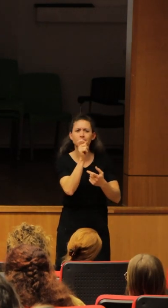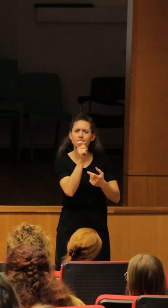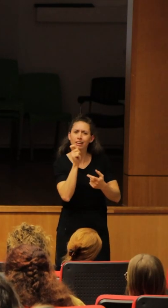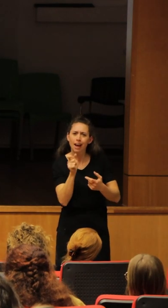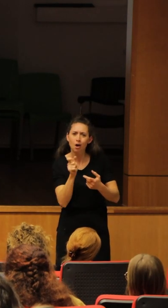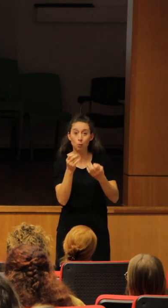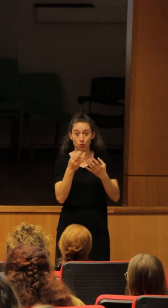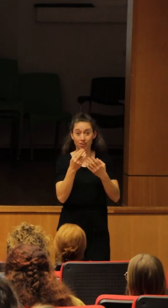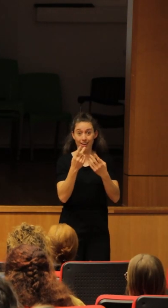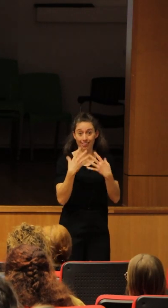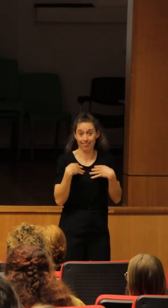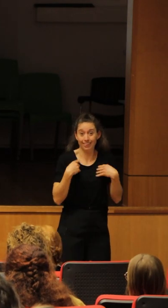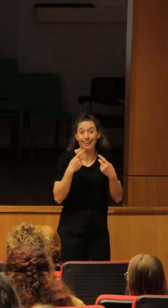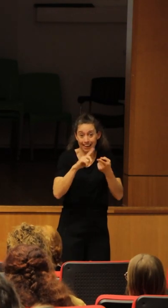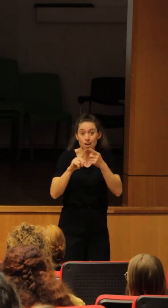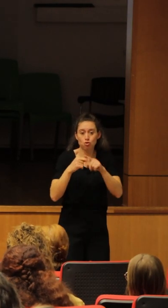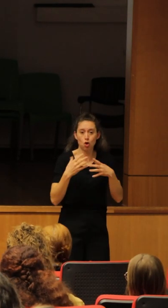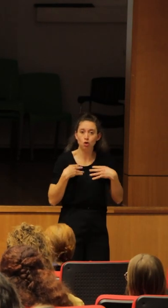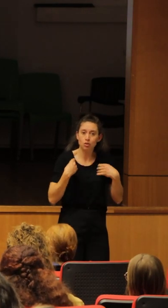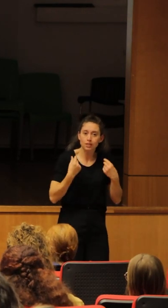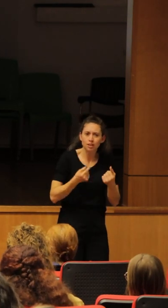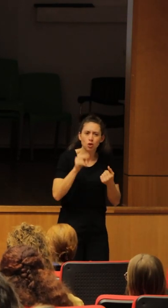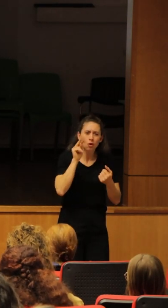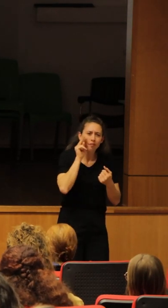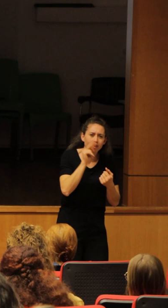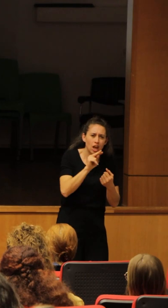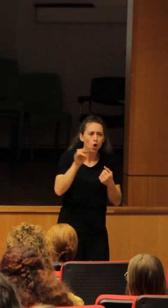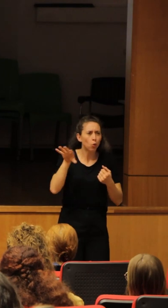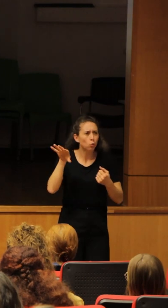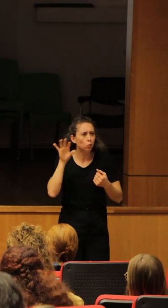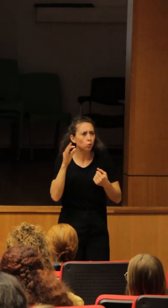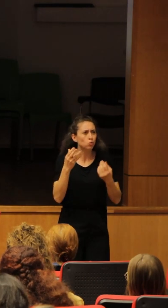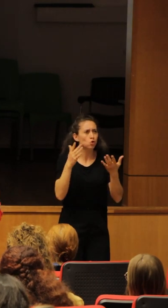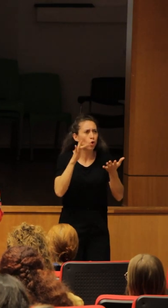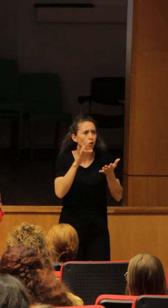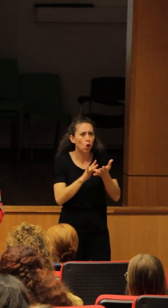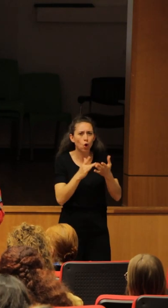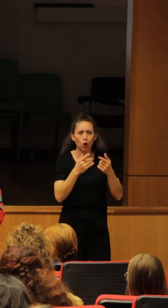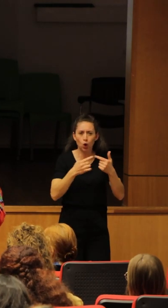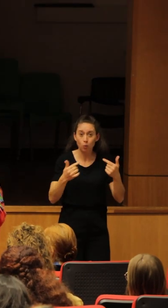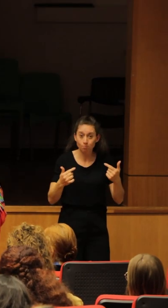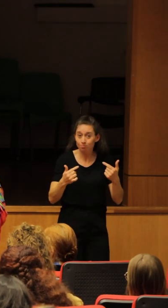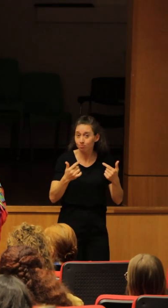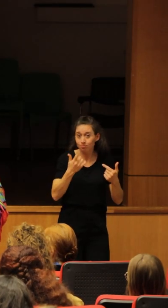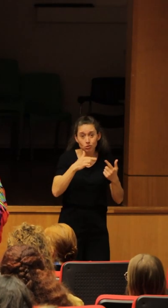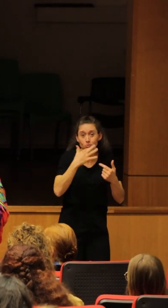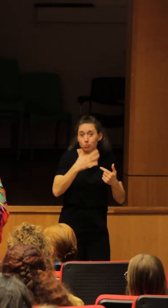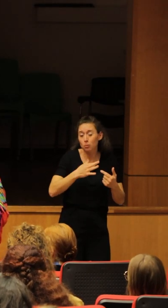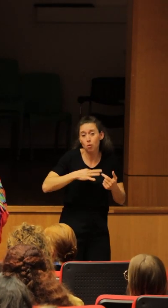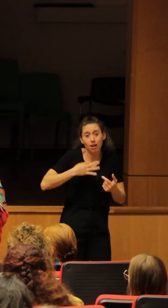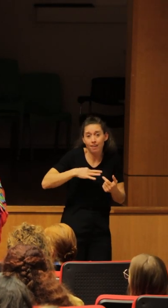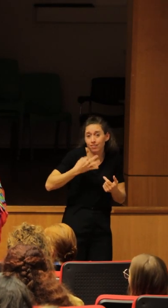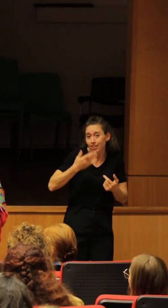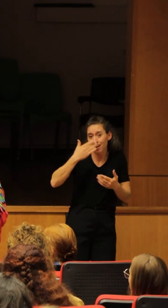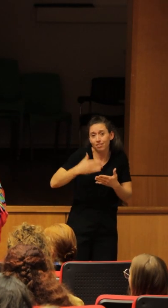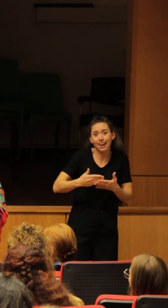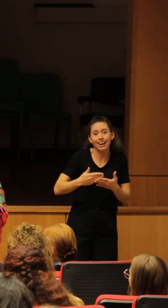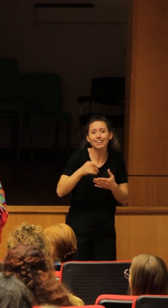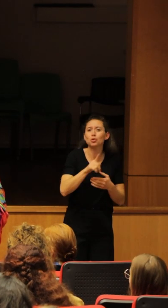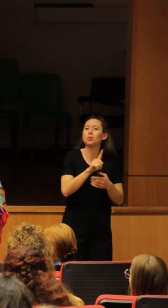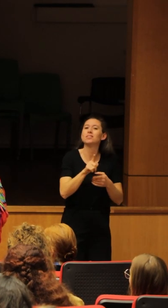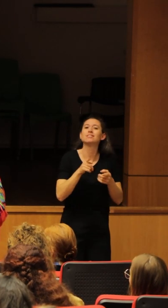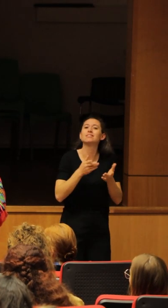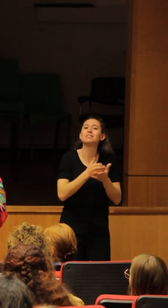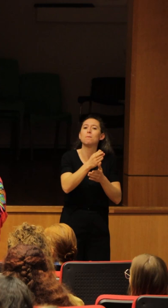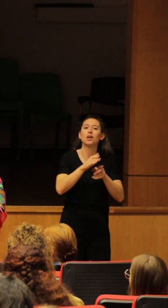imágenes de los sentidos. And because the life at the end, the life is very non-linear. Y la vida, al fin y al cabo, es algo no